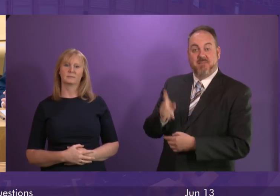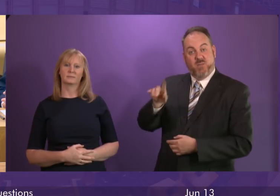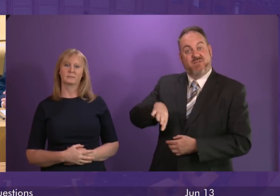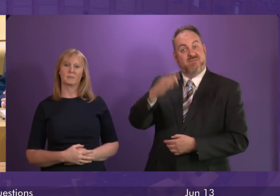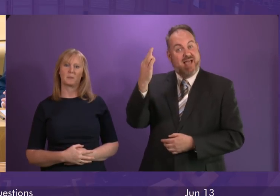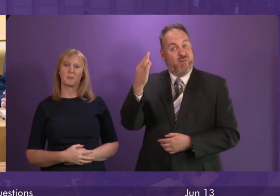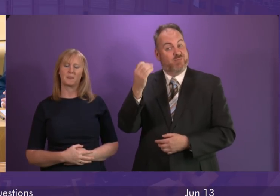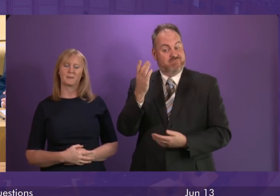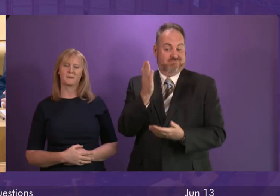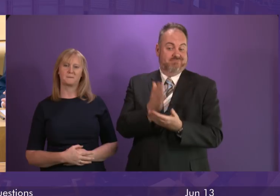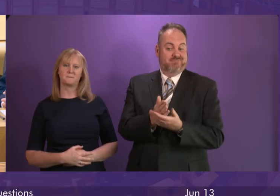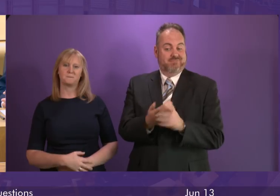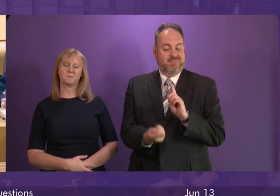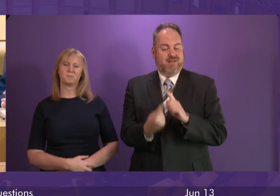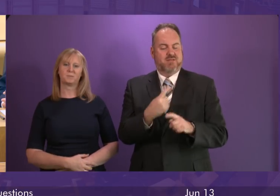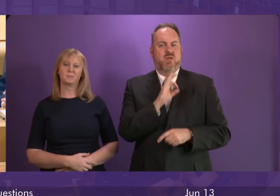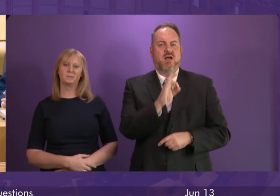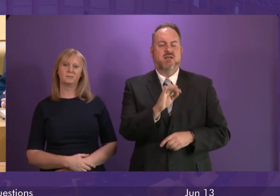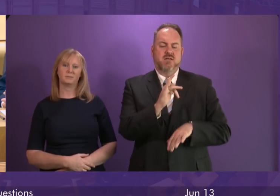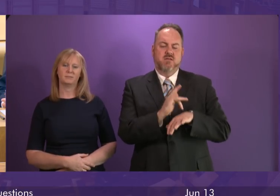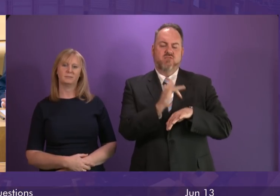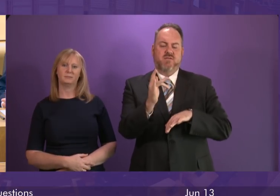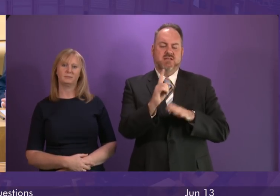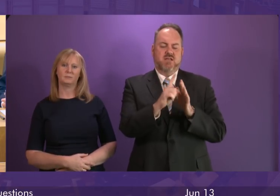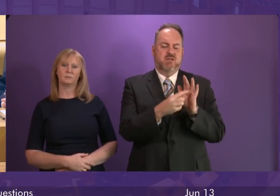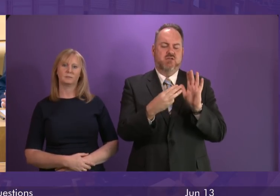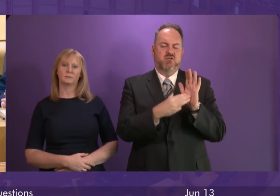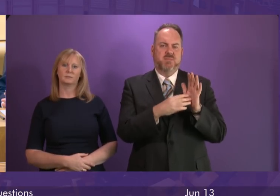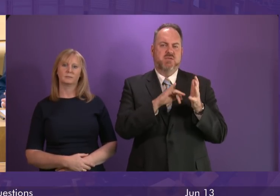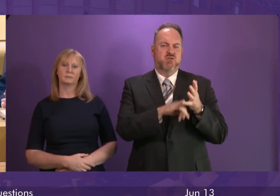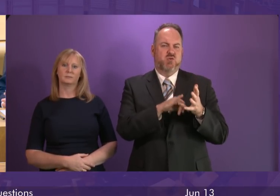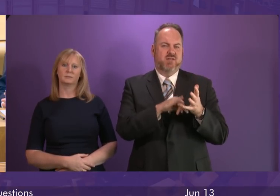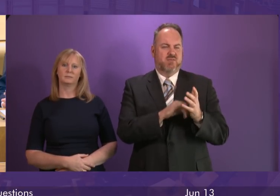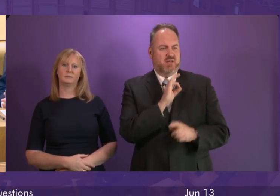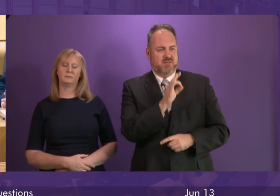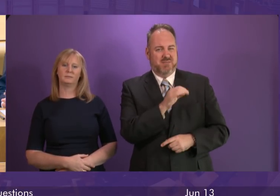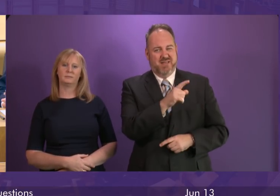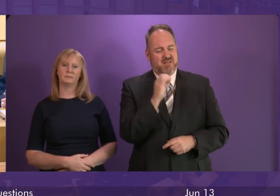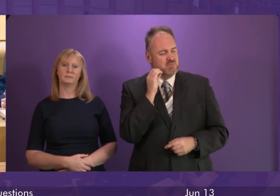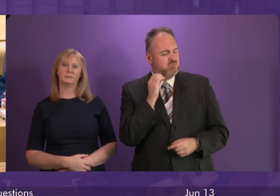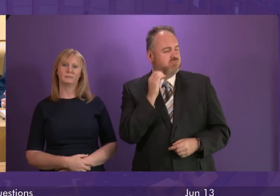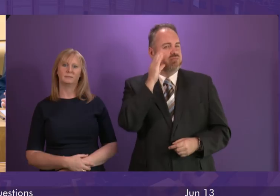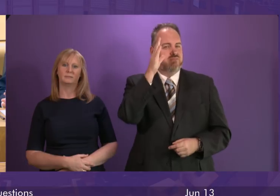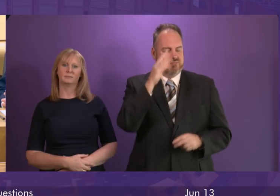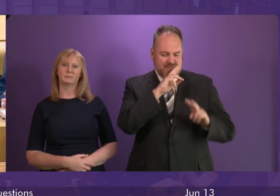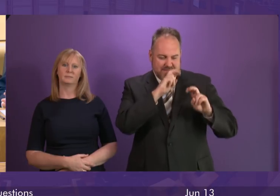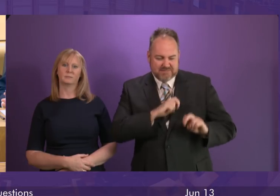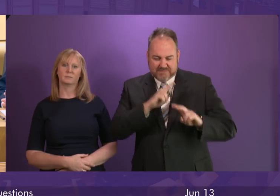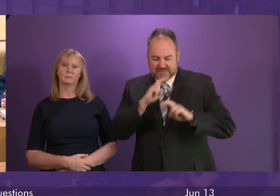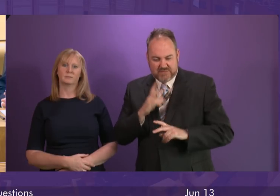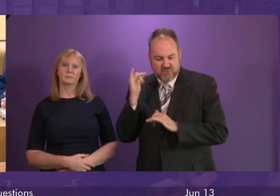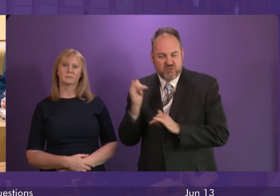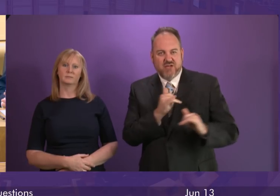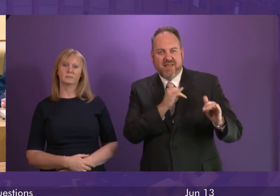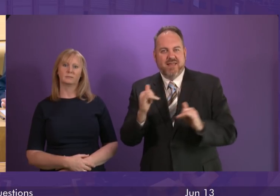this morning. And we put all of this to Professor Jim Scott, the former head teacher, who's probably spent more time than anyone examining changes of subject